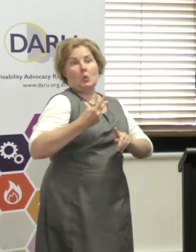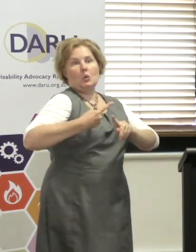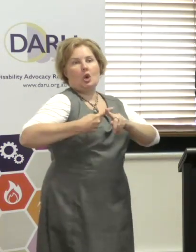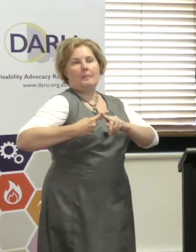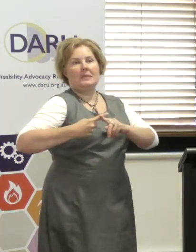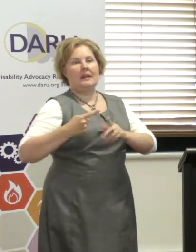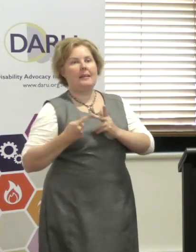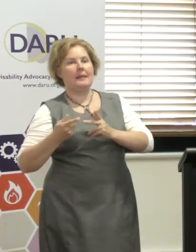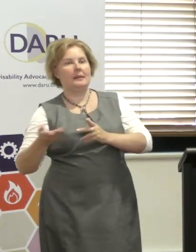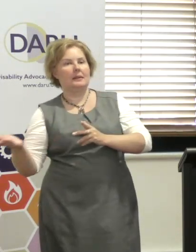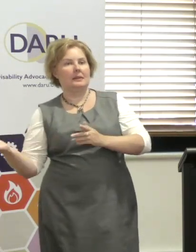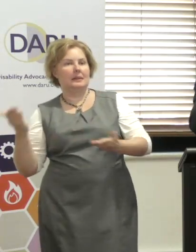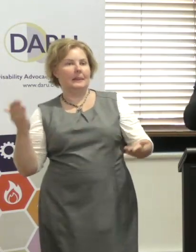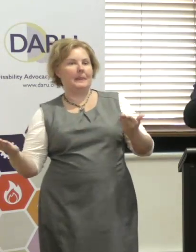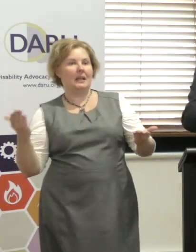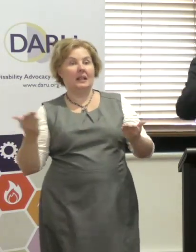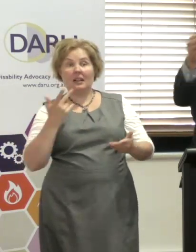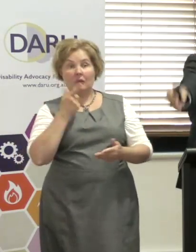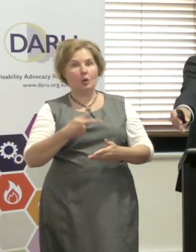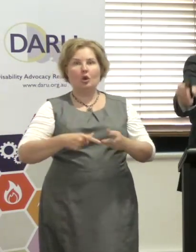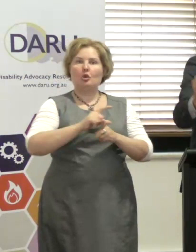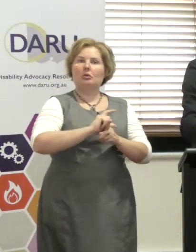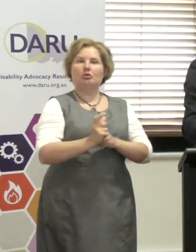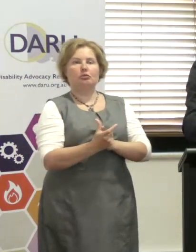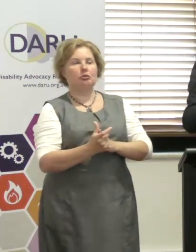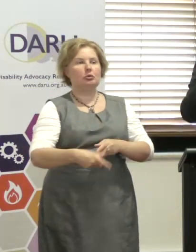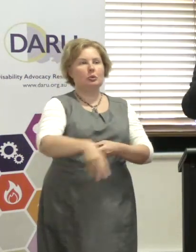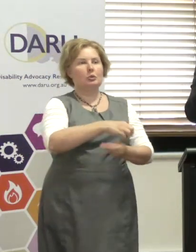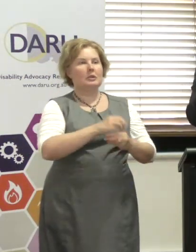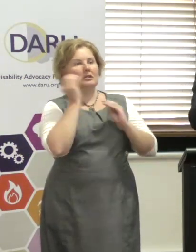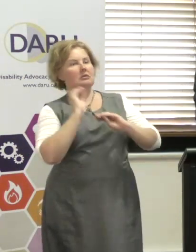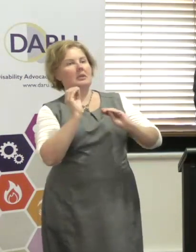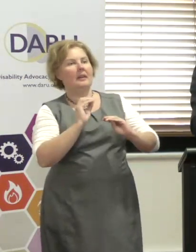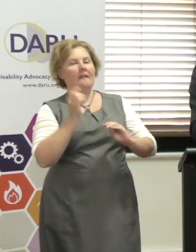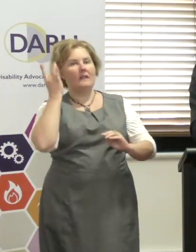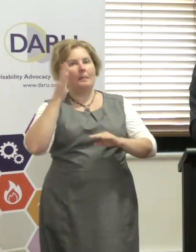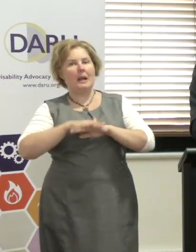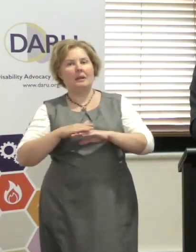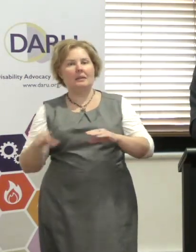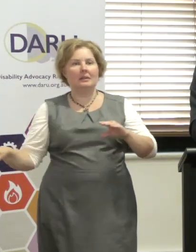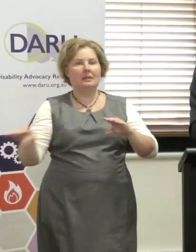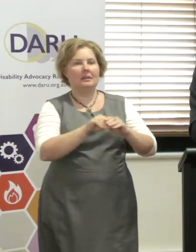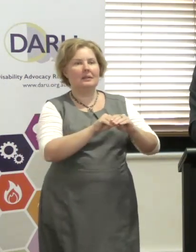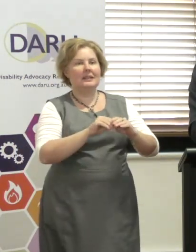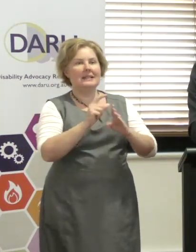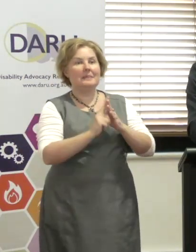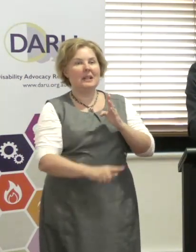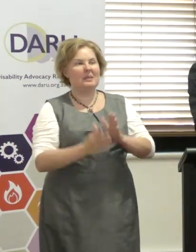do culturally inclusive education and don't get the disability part, the best case scenario is you're probably getting it